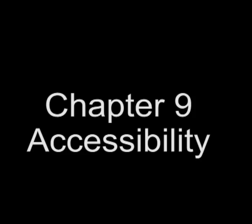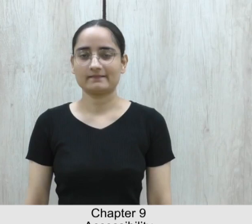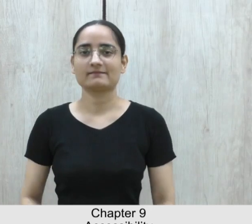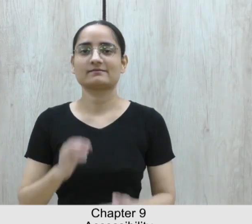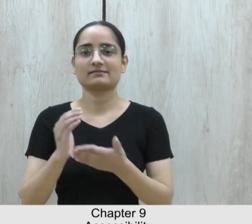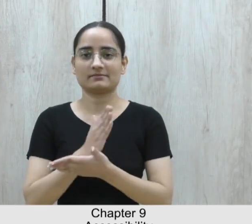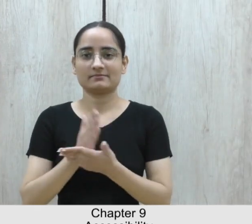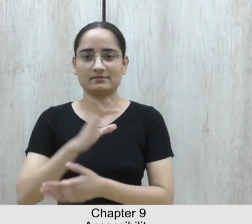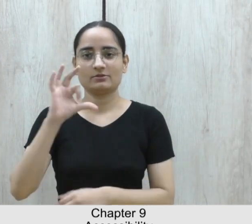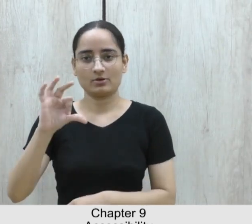9.